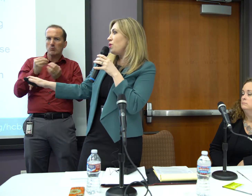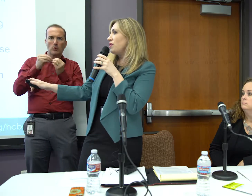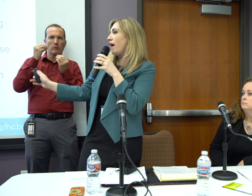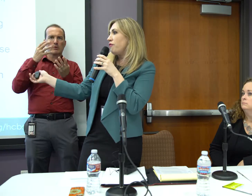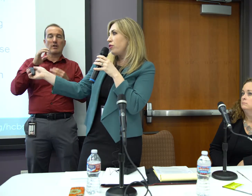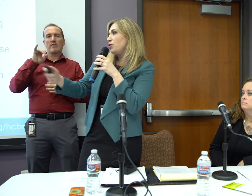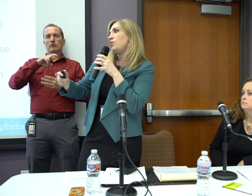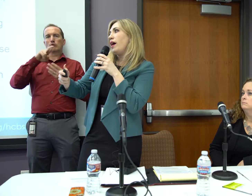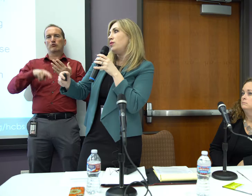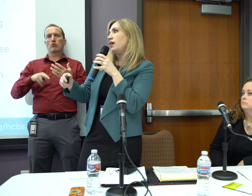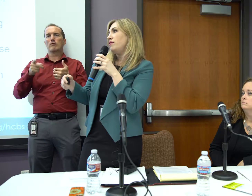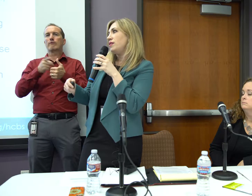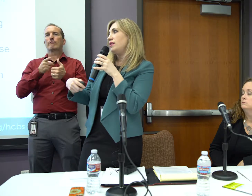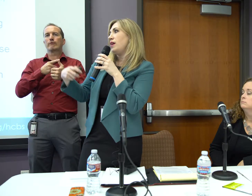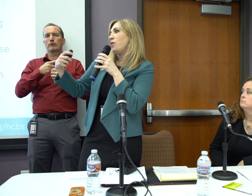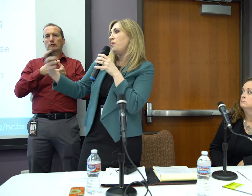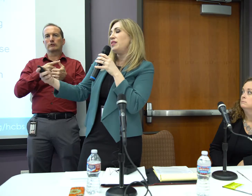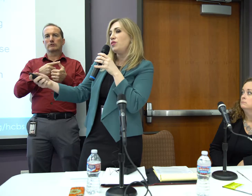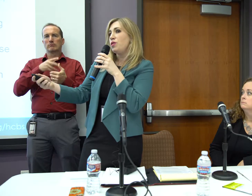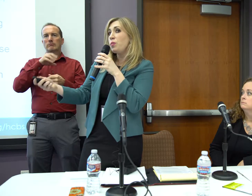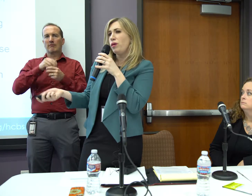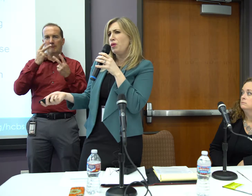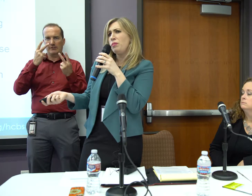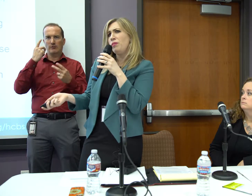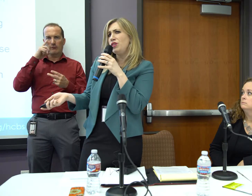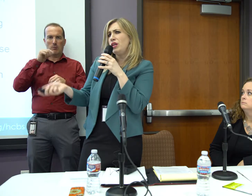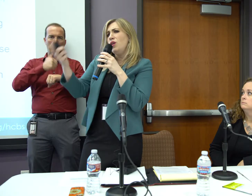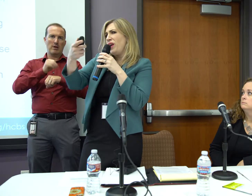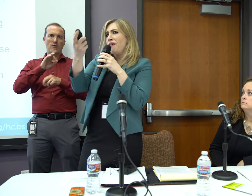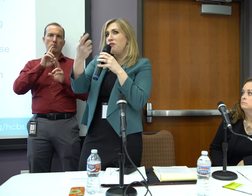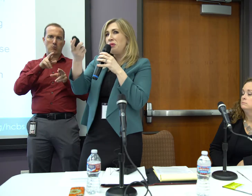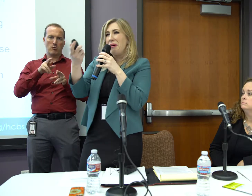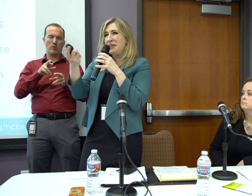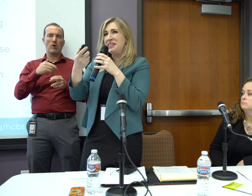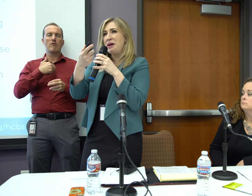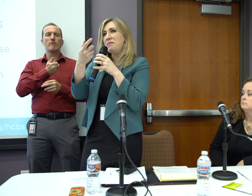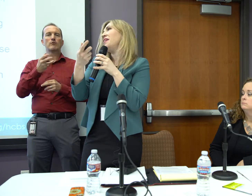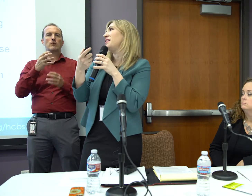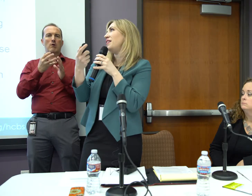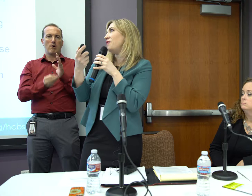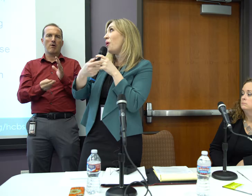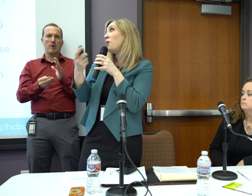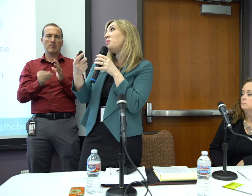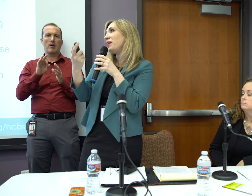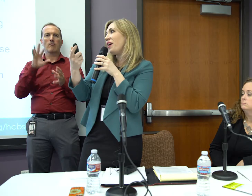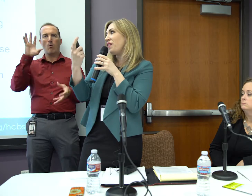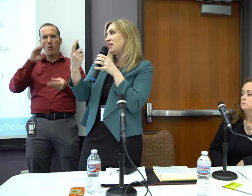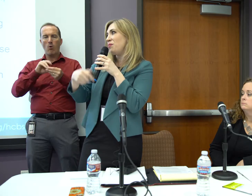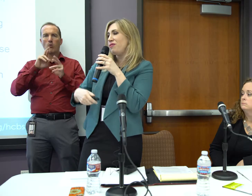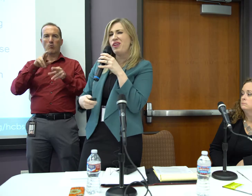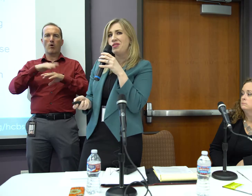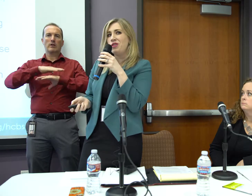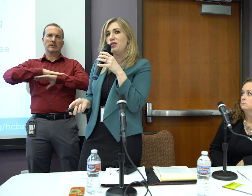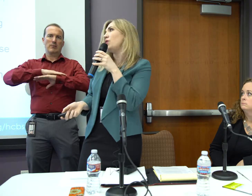were the results of that first round of visits that were the basis for the report that we published. We have a few copies of the whole report out